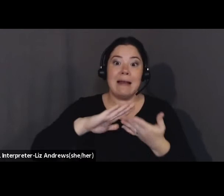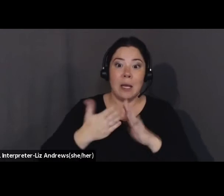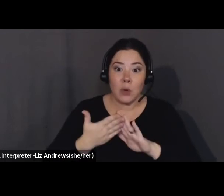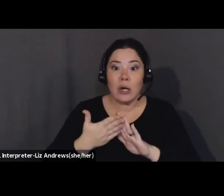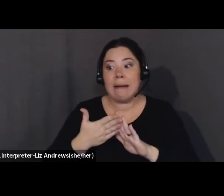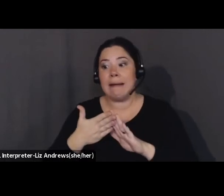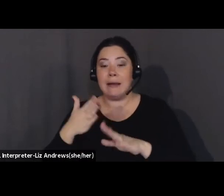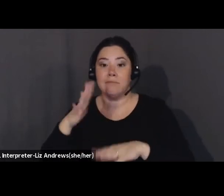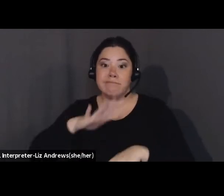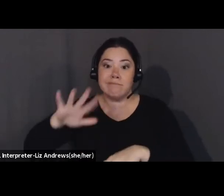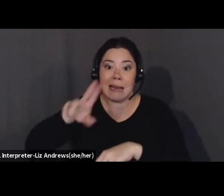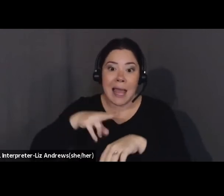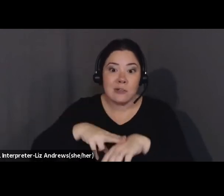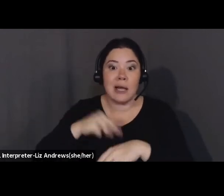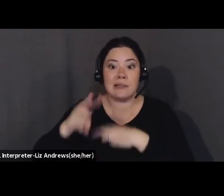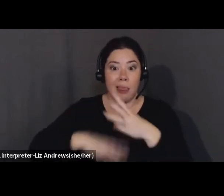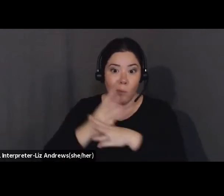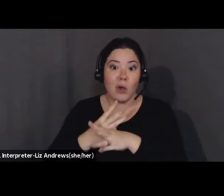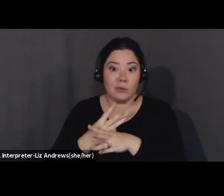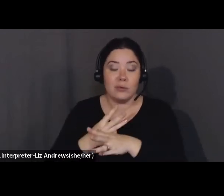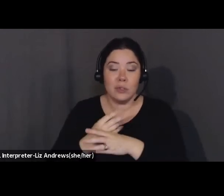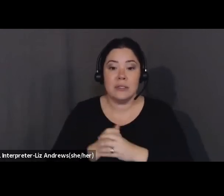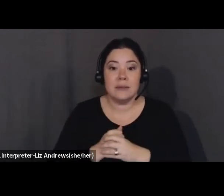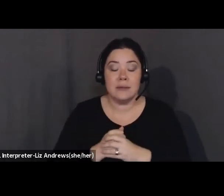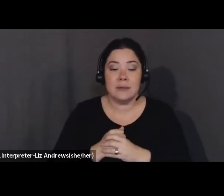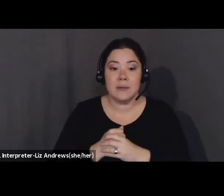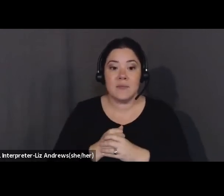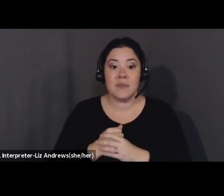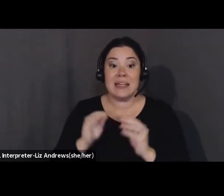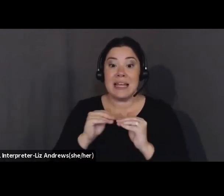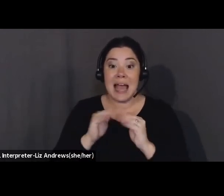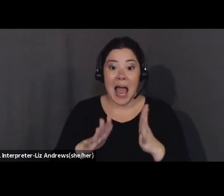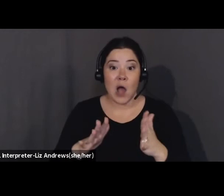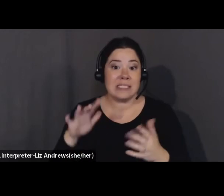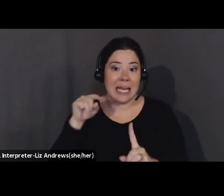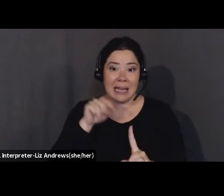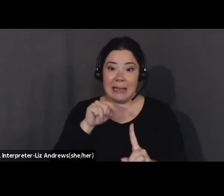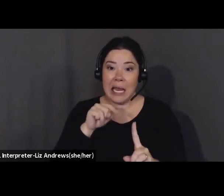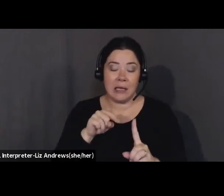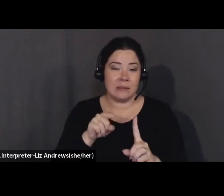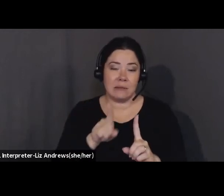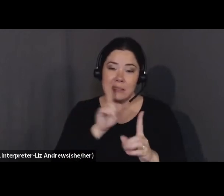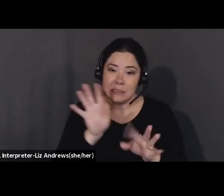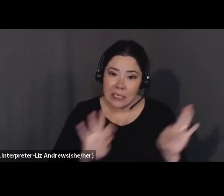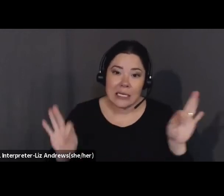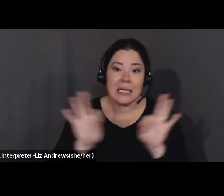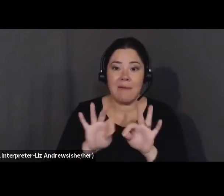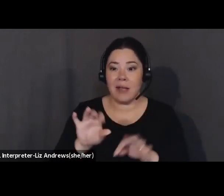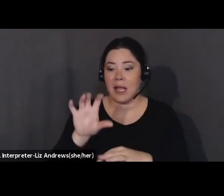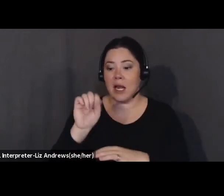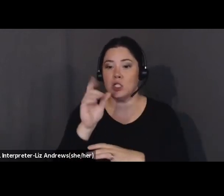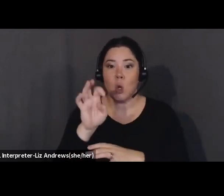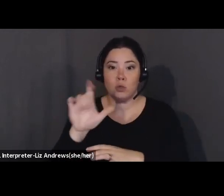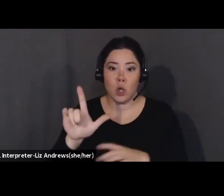and the world. And housing is a significant social determinant. Next